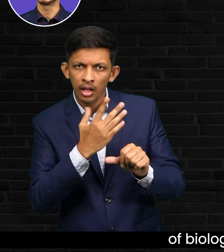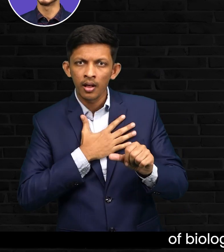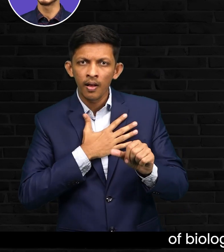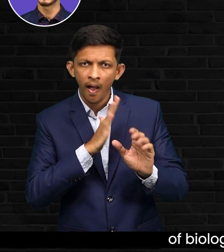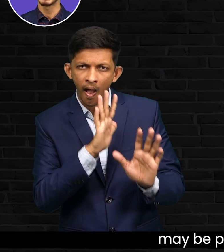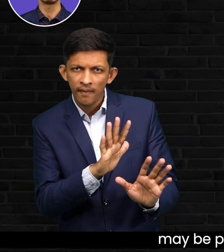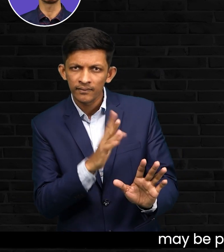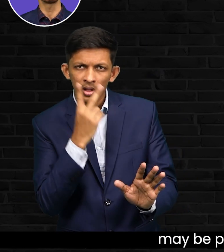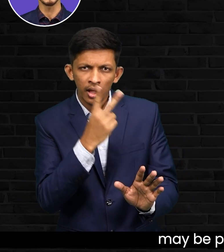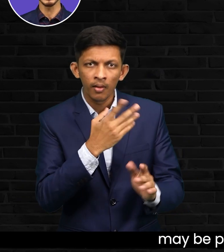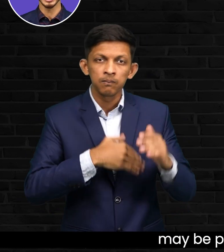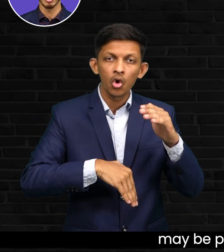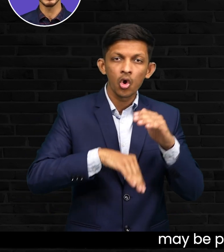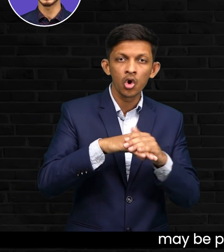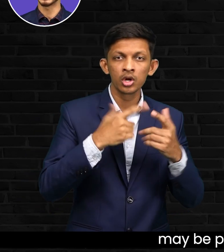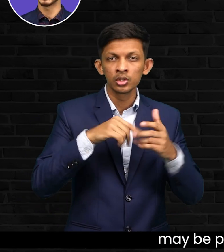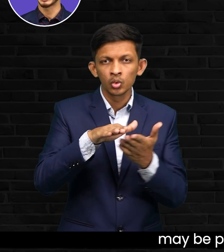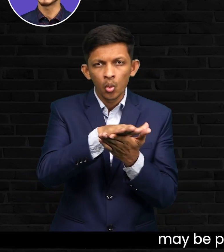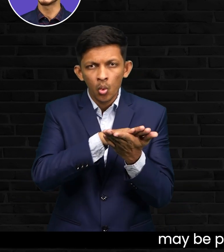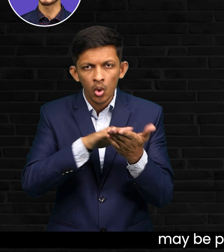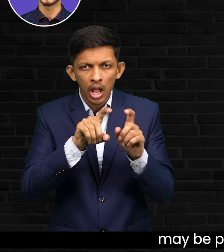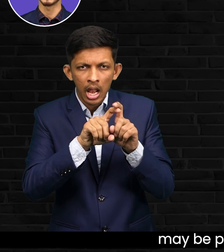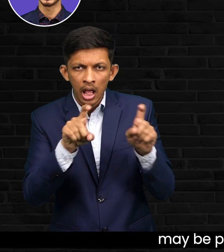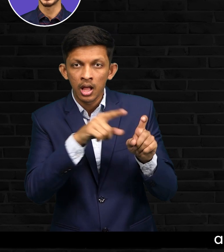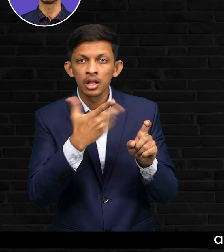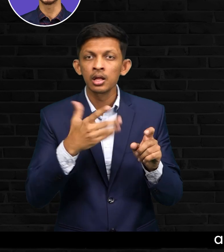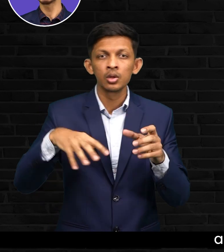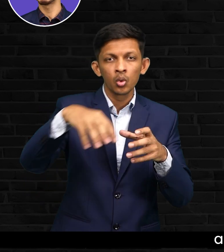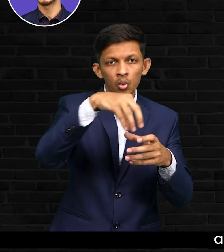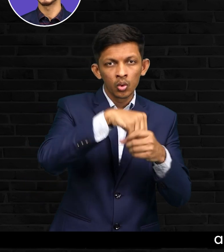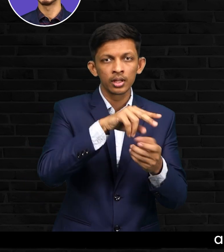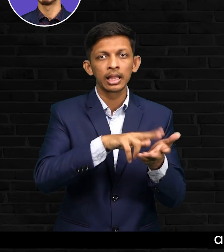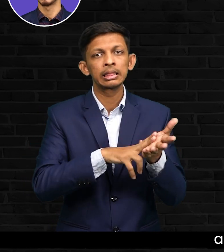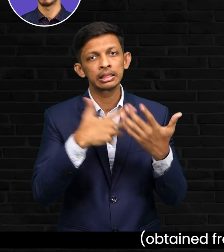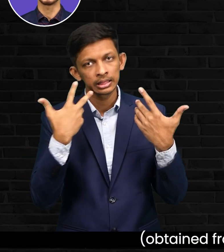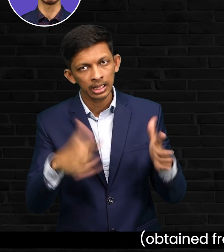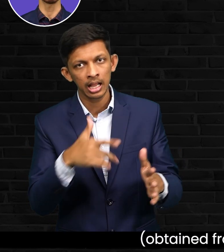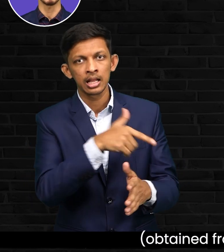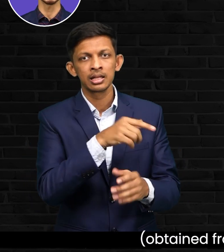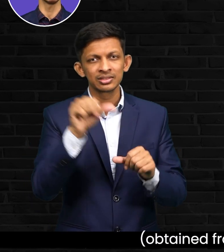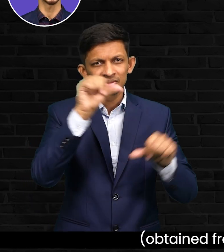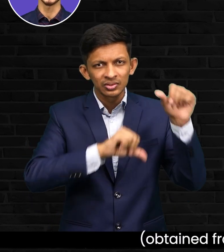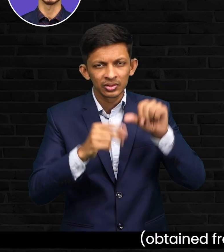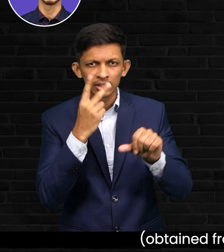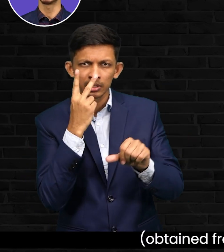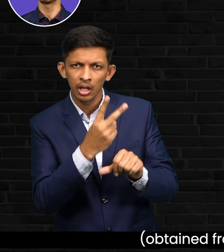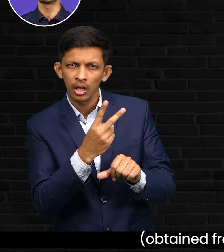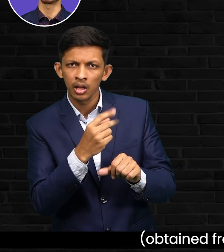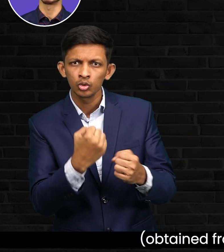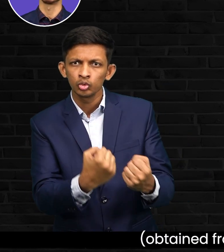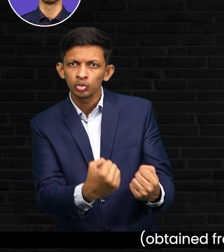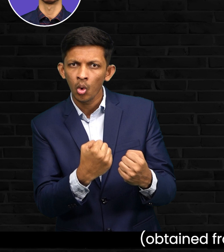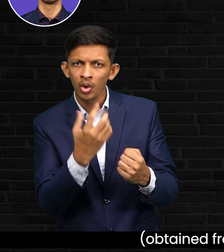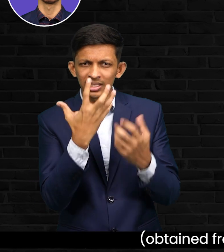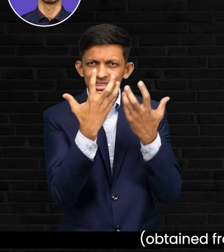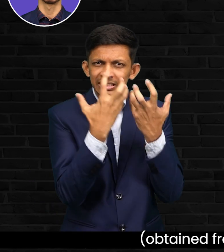while others may be purely inorganic in nature and geochemical, obtained from rocks and soil in